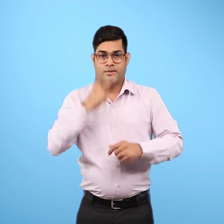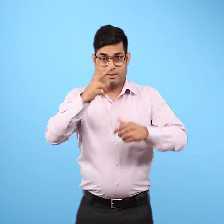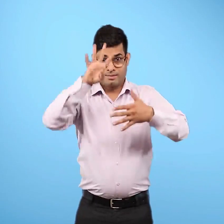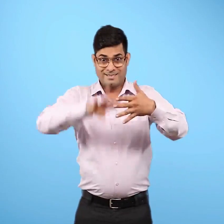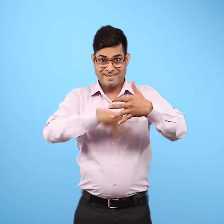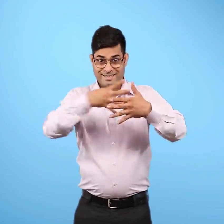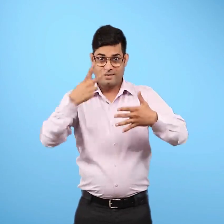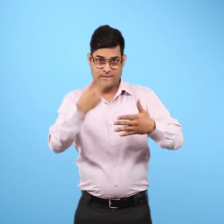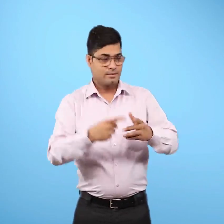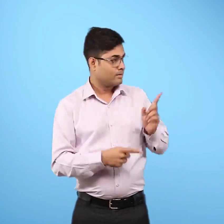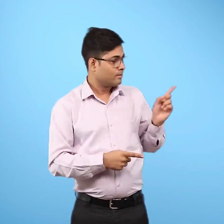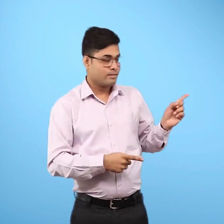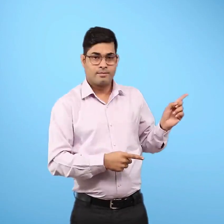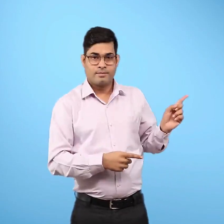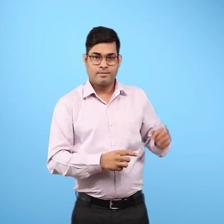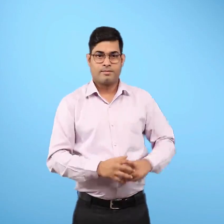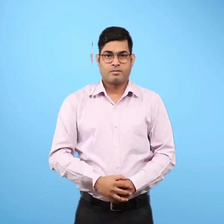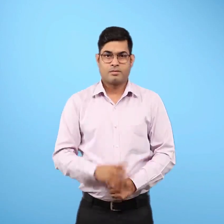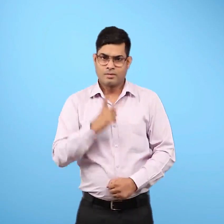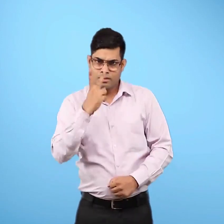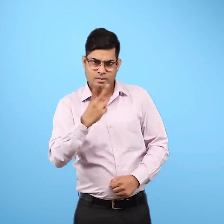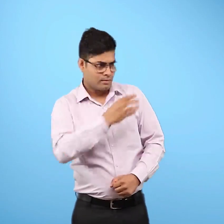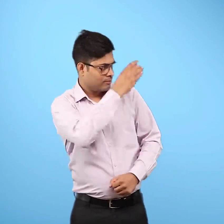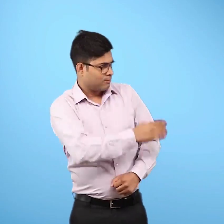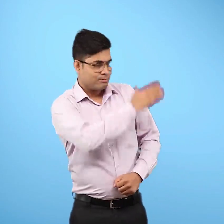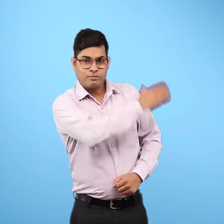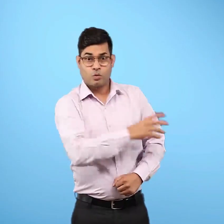We have a table with two columns.